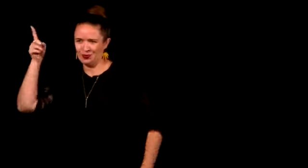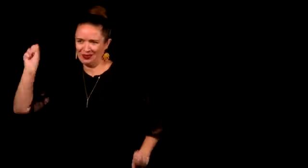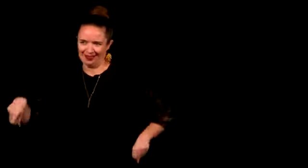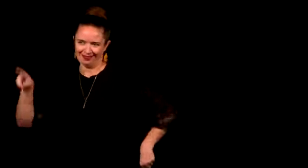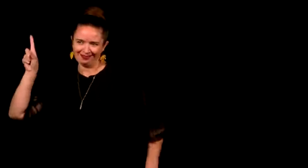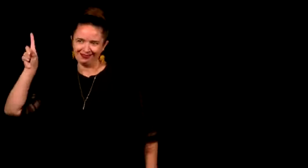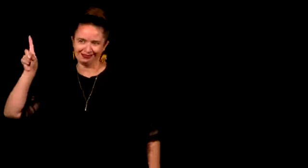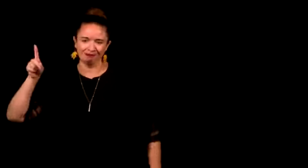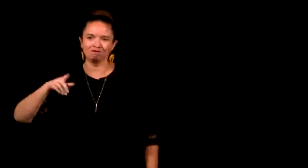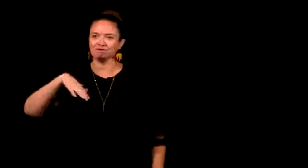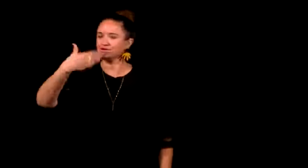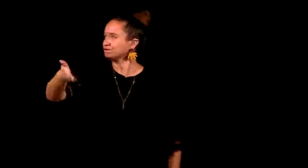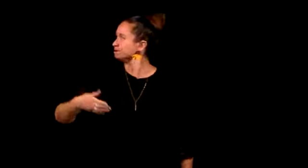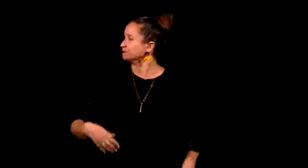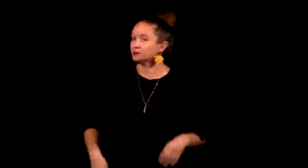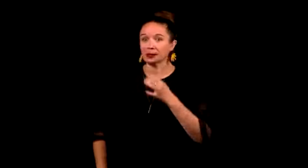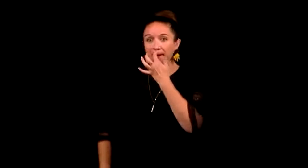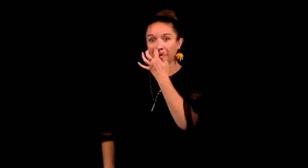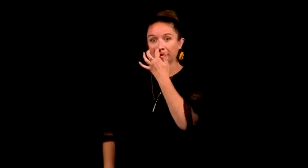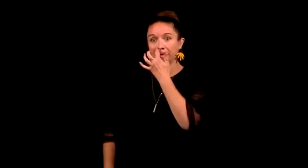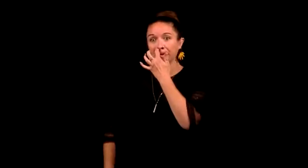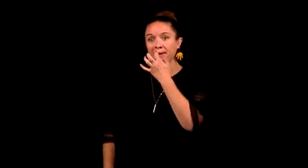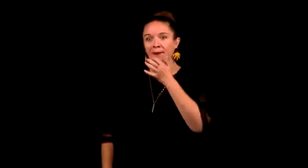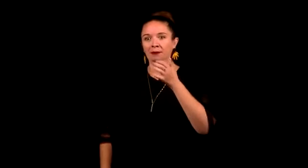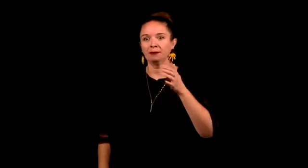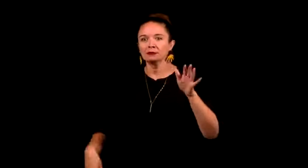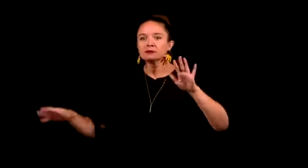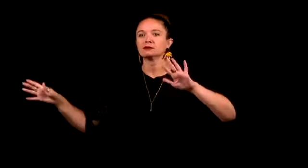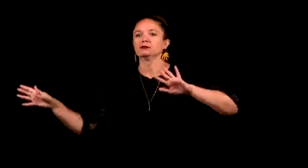You know, and that's kind of like what we're waiting for, what God can do for us.